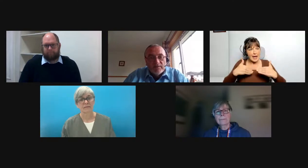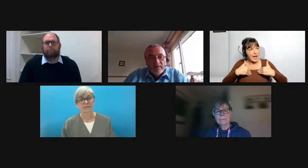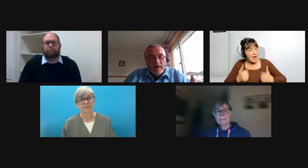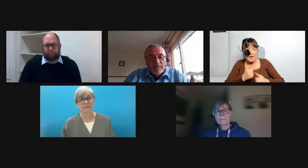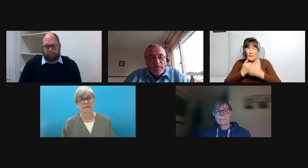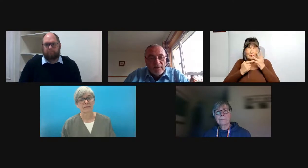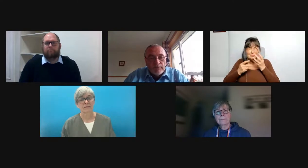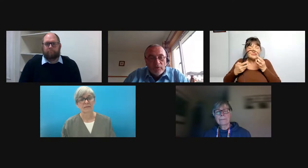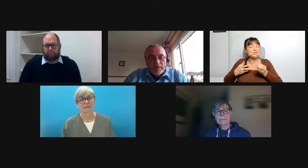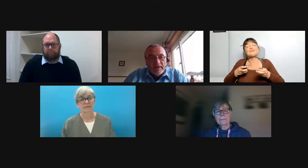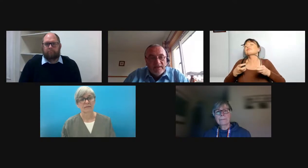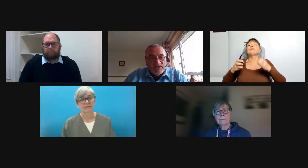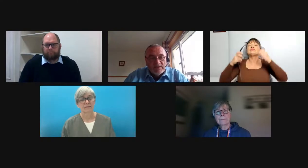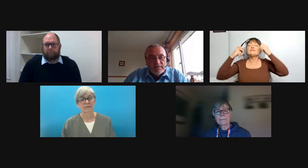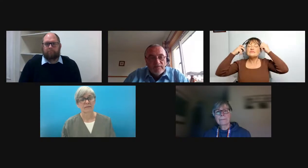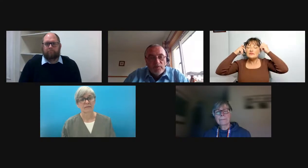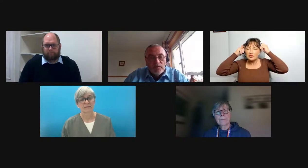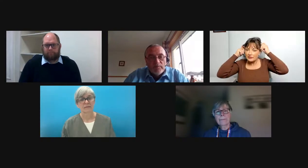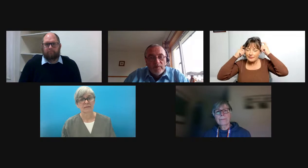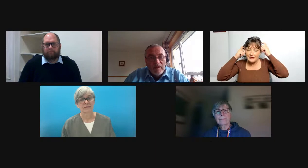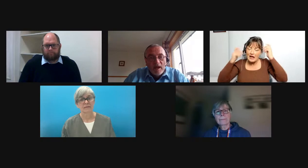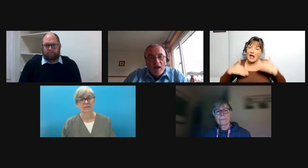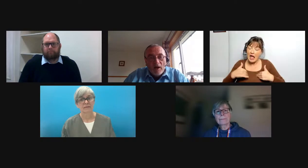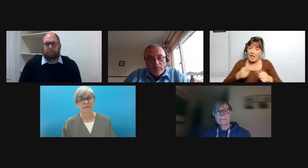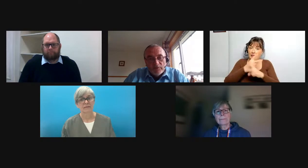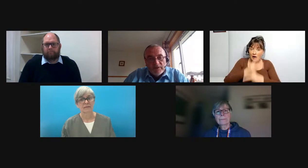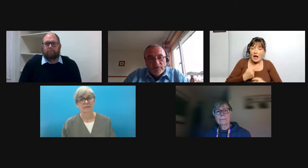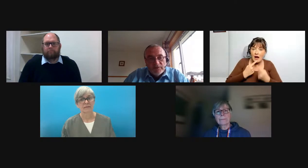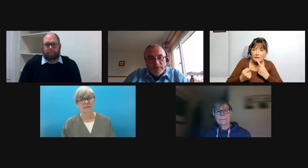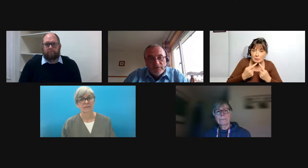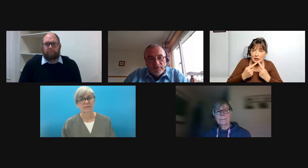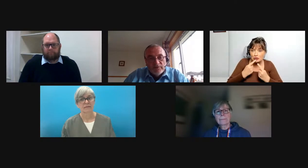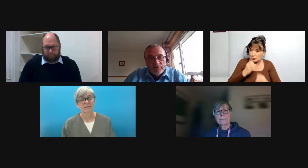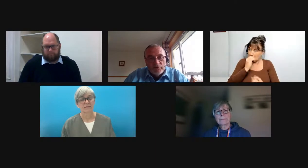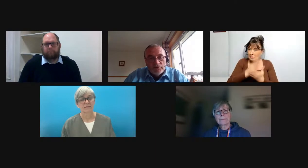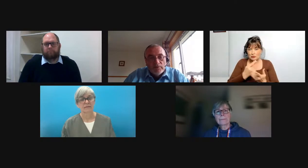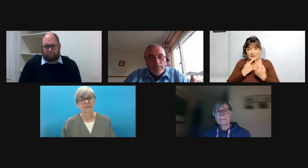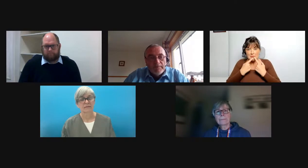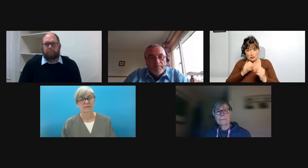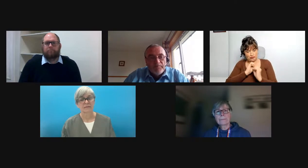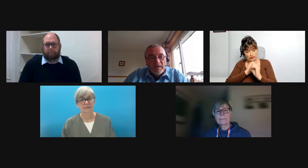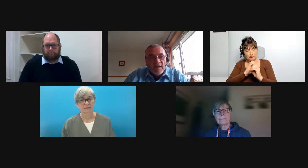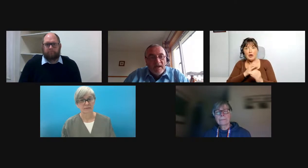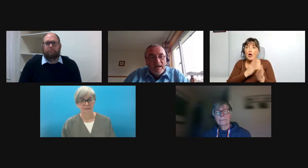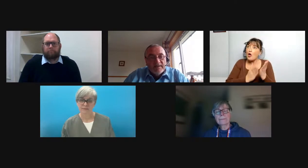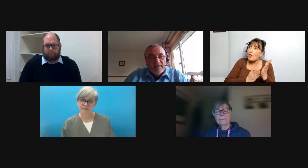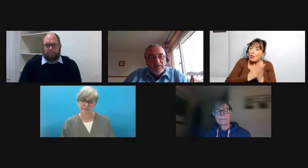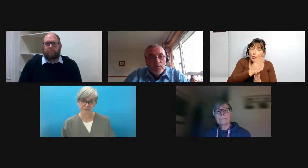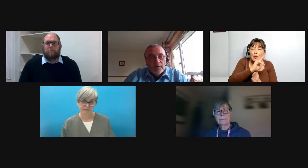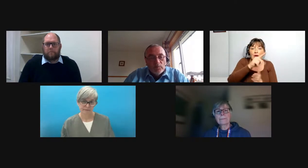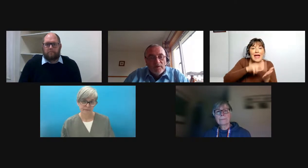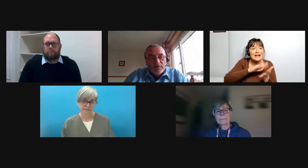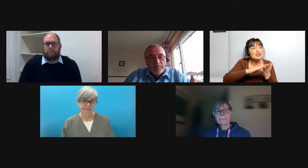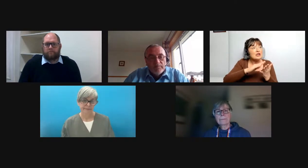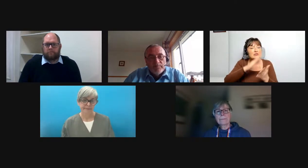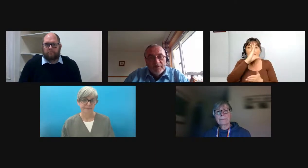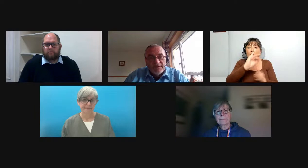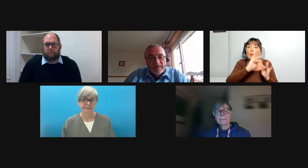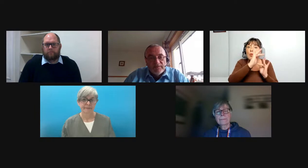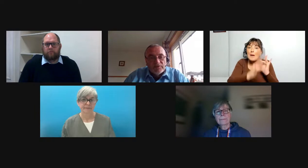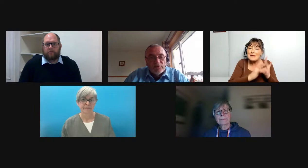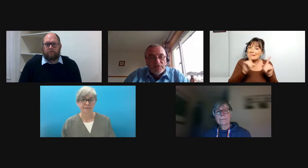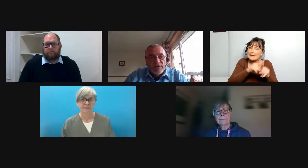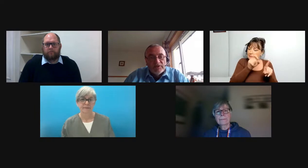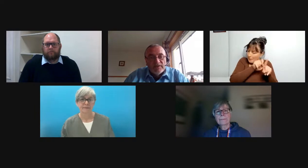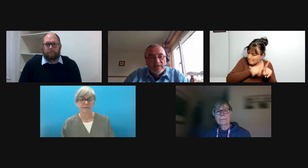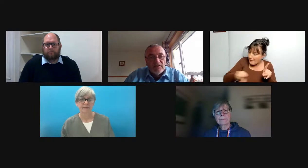information available on NHS Inform, uploaded onto YouTube, and then to work with the British